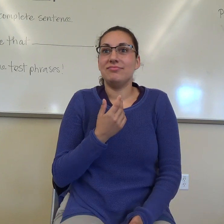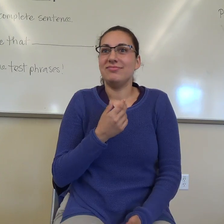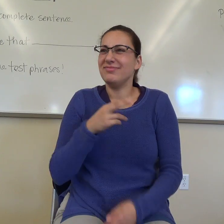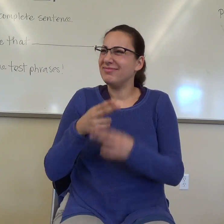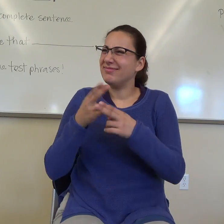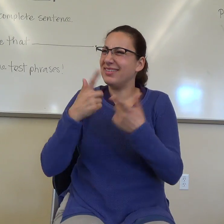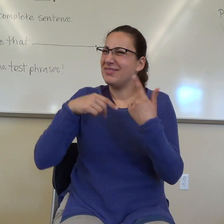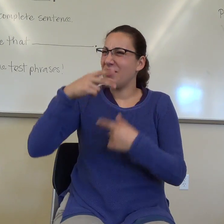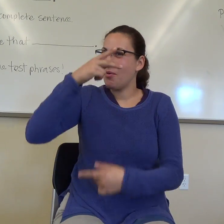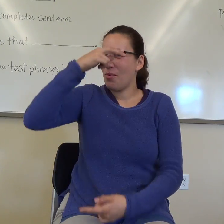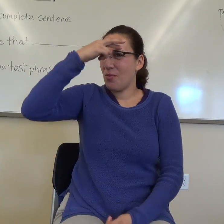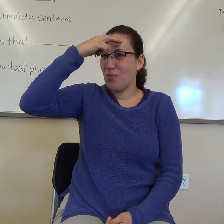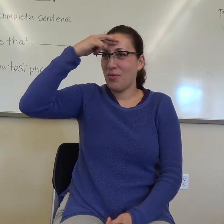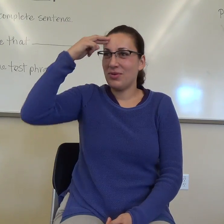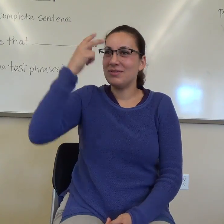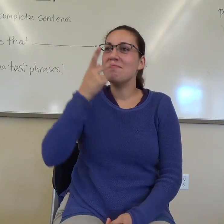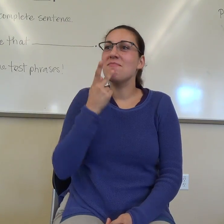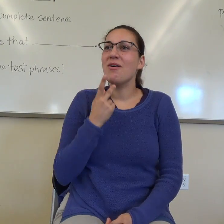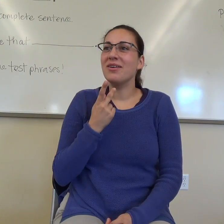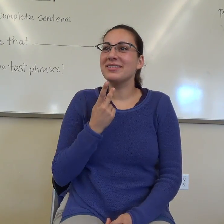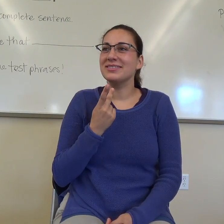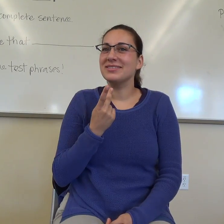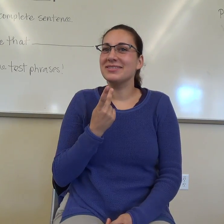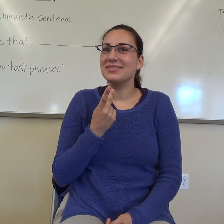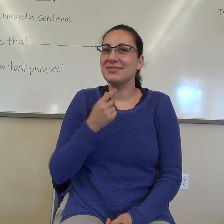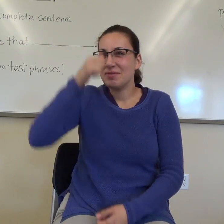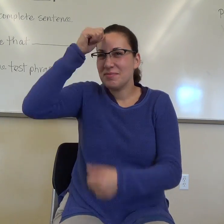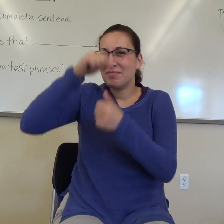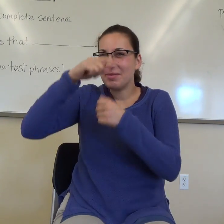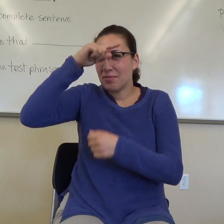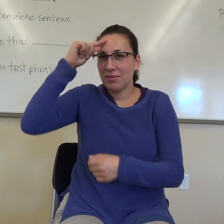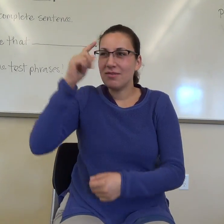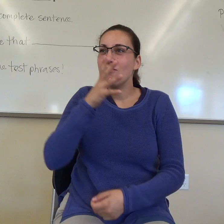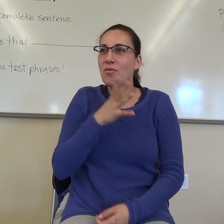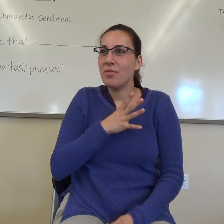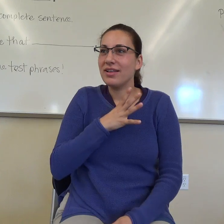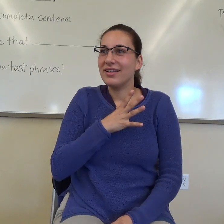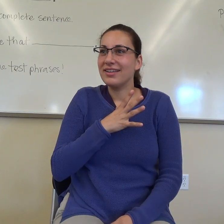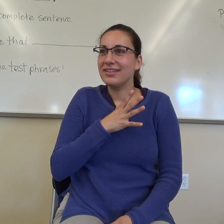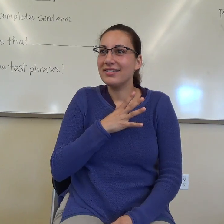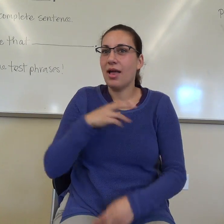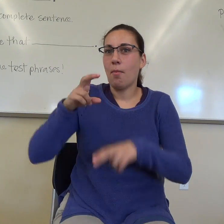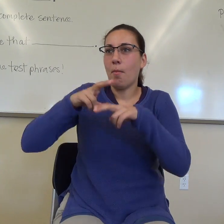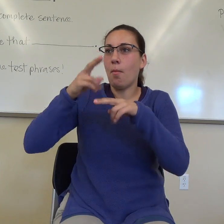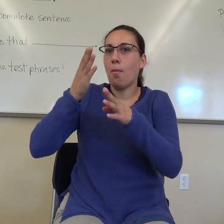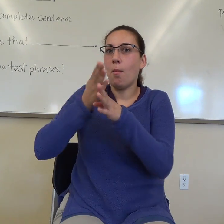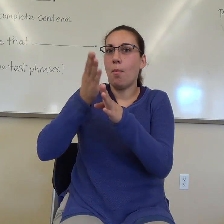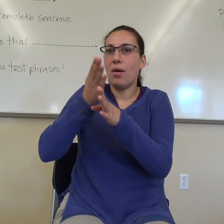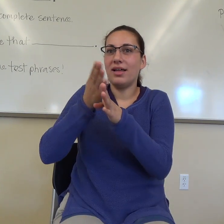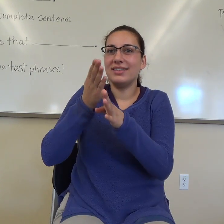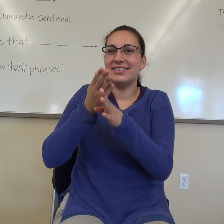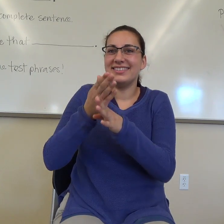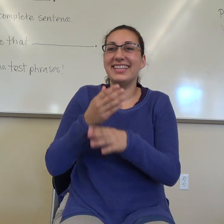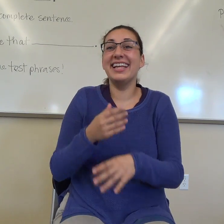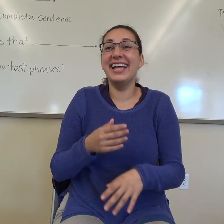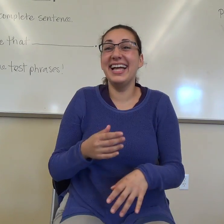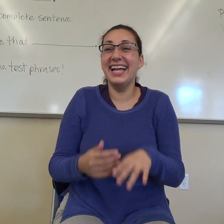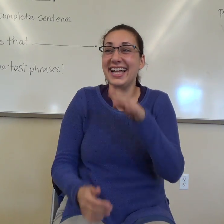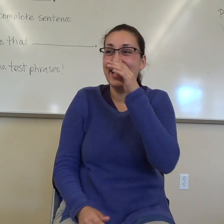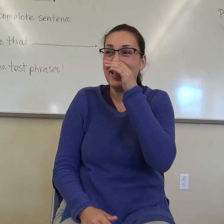I was, that Rosa Parks was the first one to give up her seat, right? And you're kind of reading